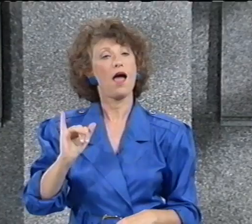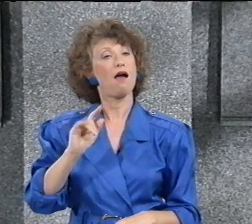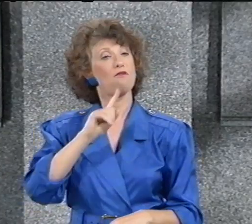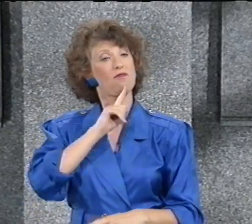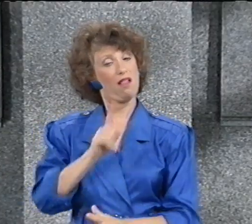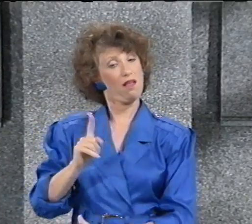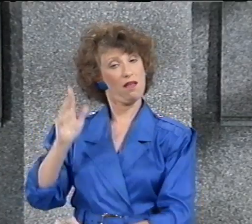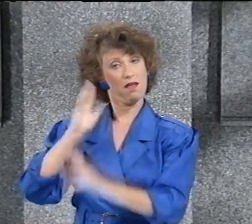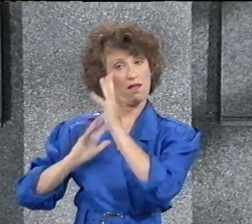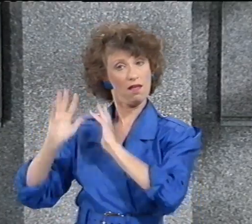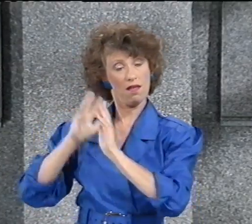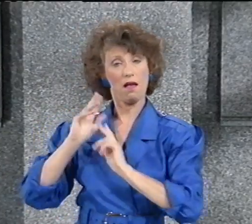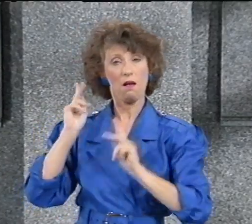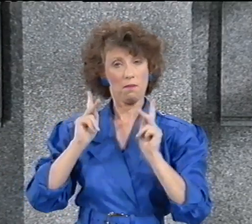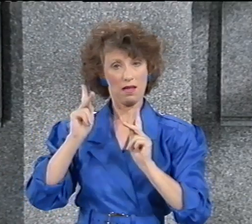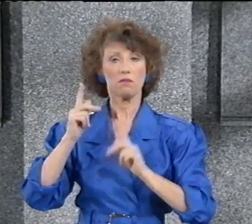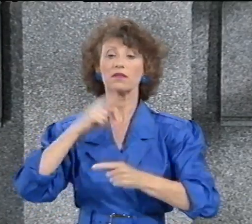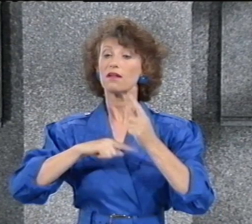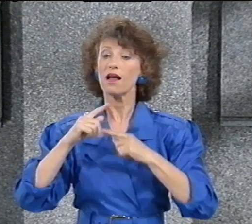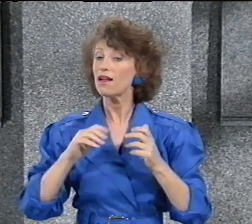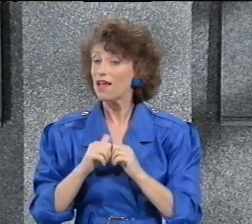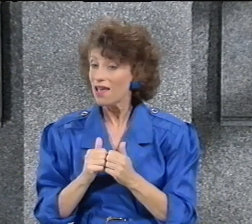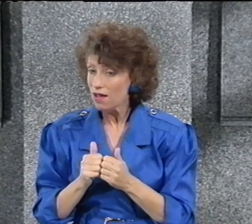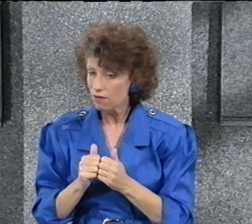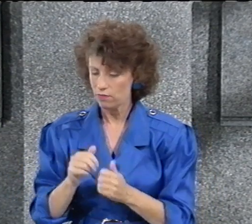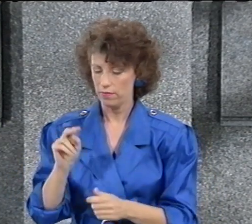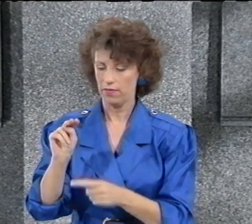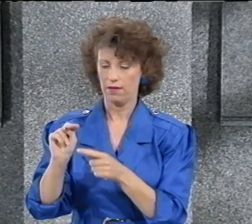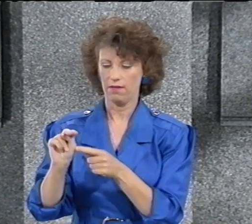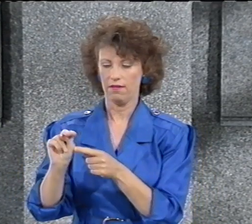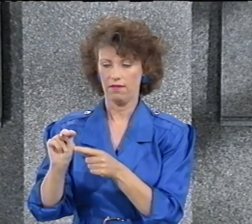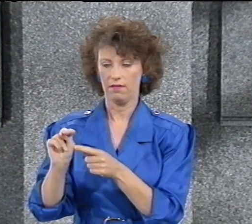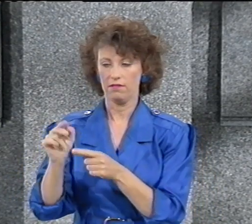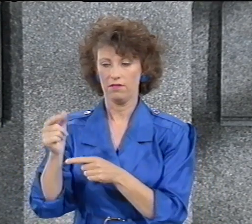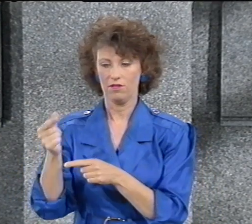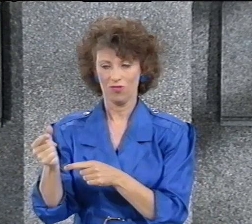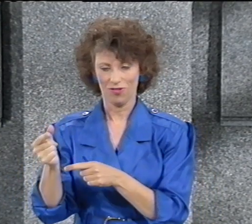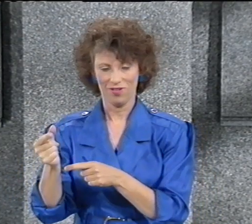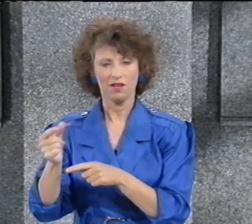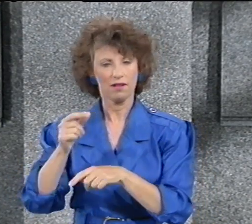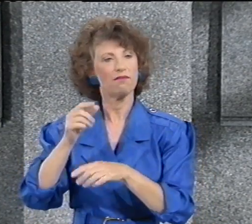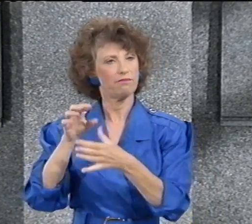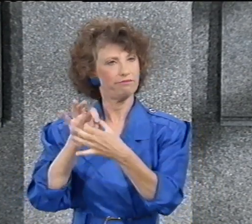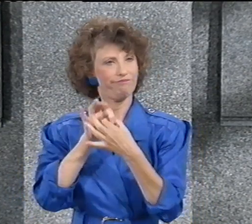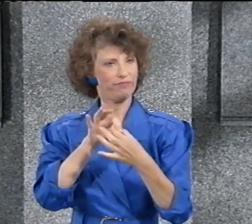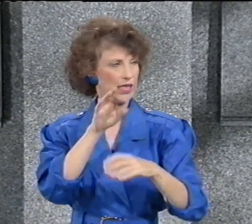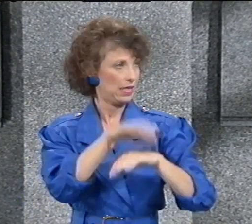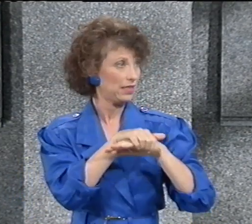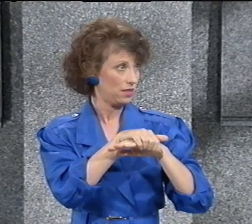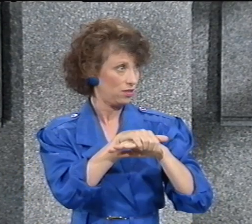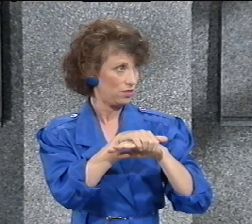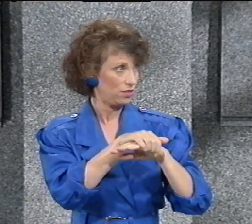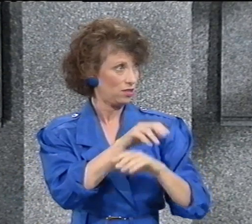He continued to research this and found that originally the sign was based on the English